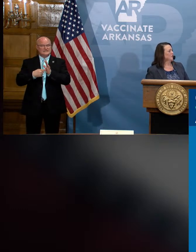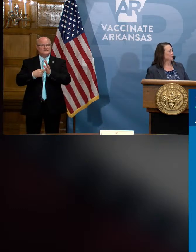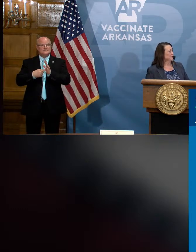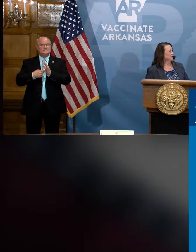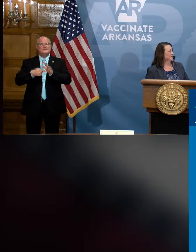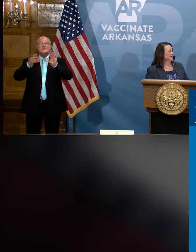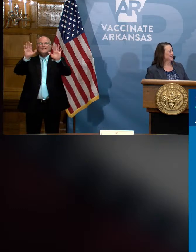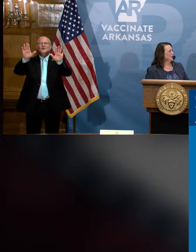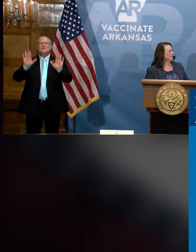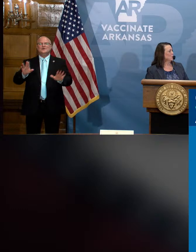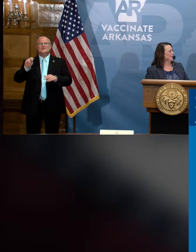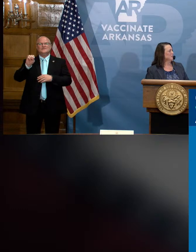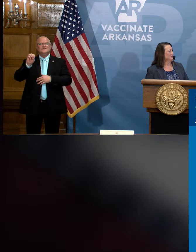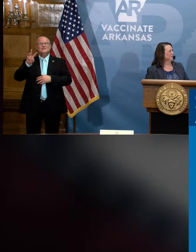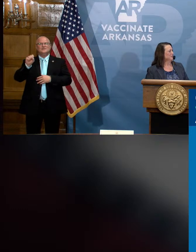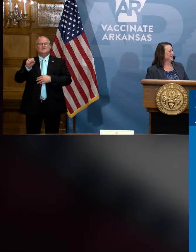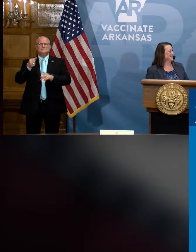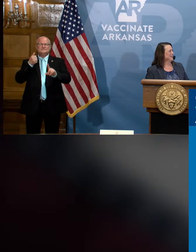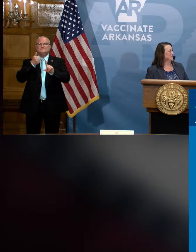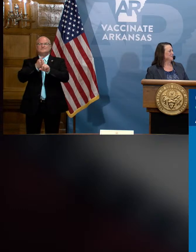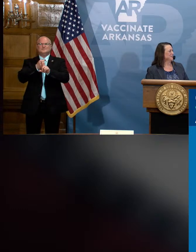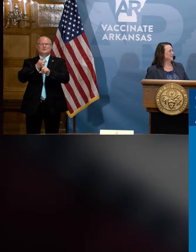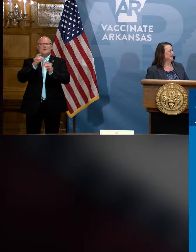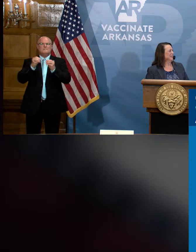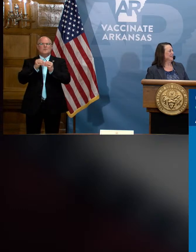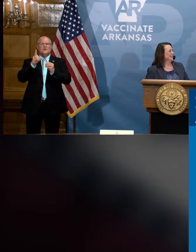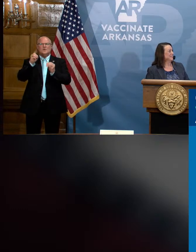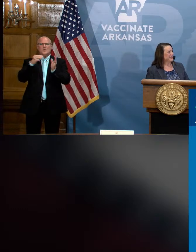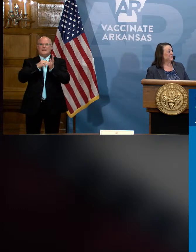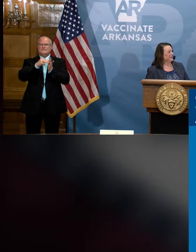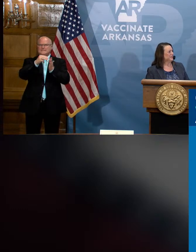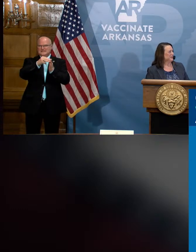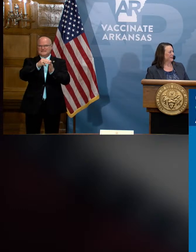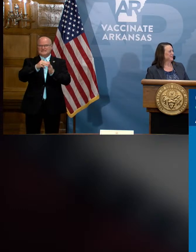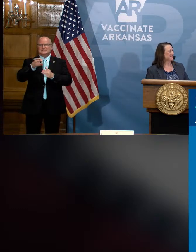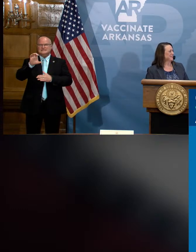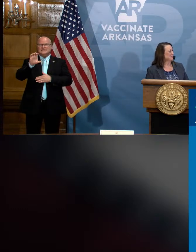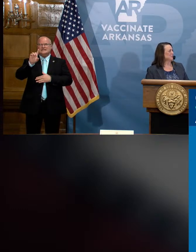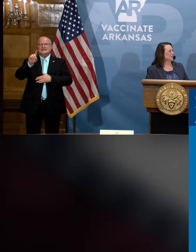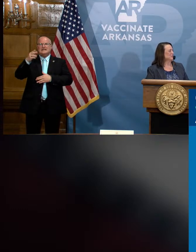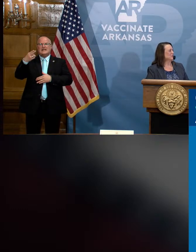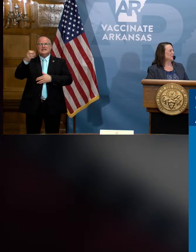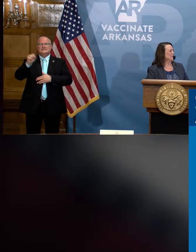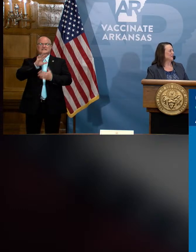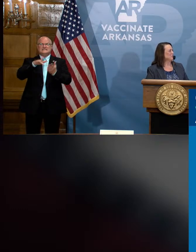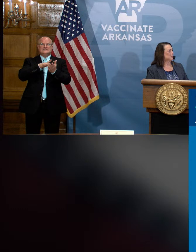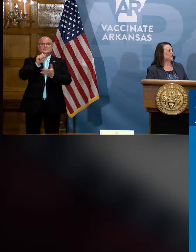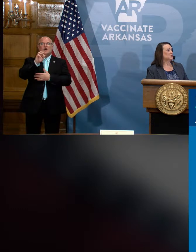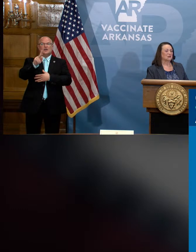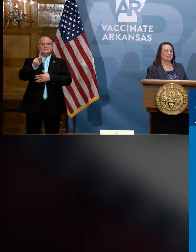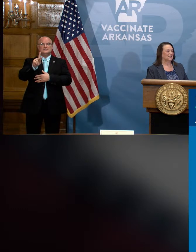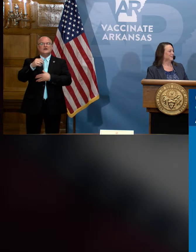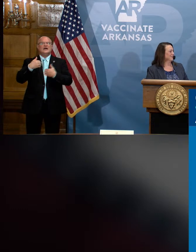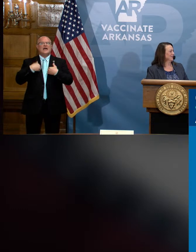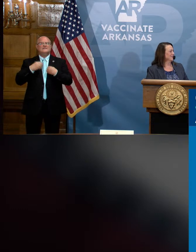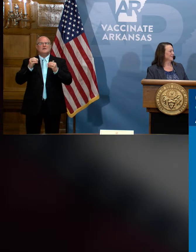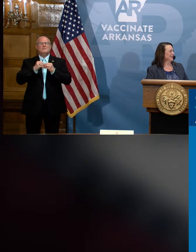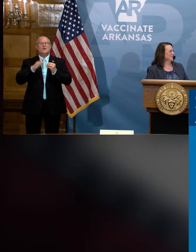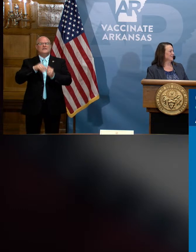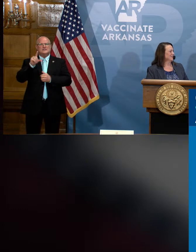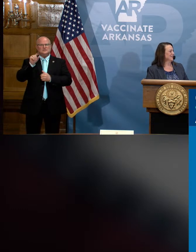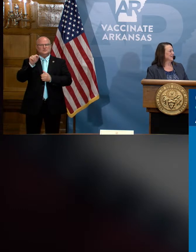The wonderful news of hitting over 1 million vaccinations given. At CAVHS, at Central Arkansas, we've given more than